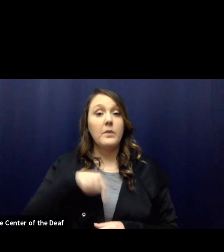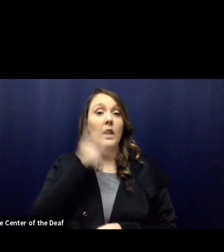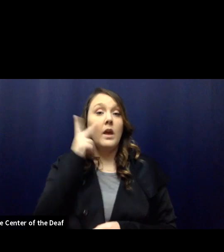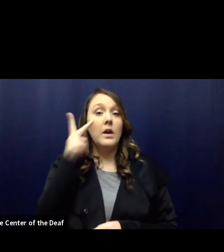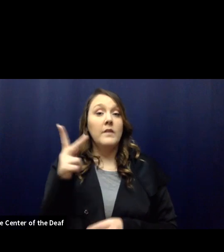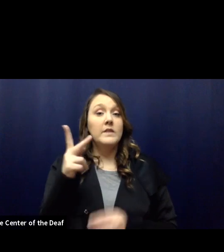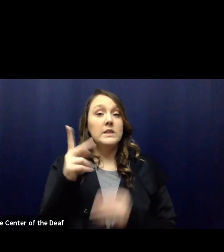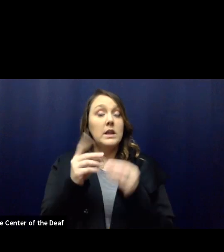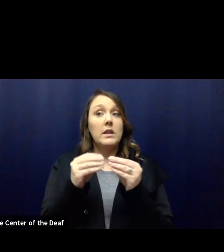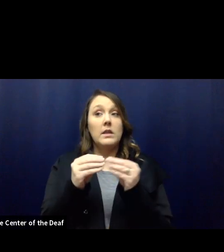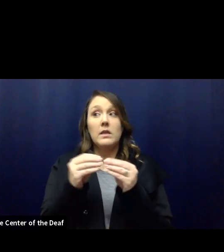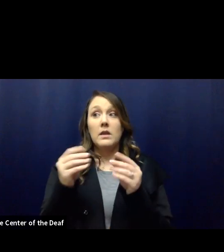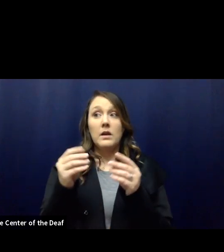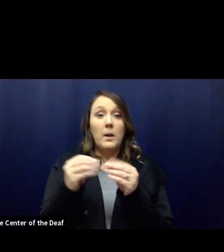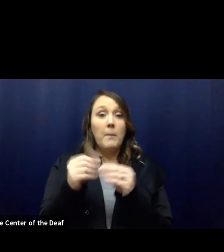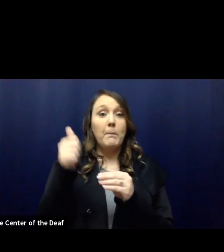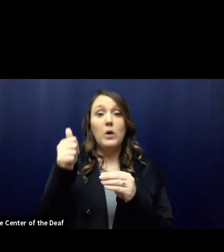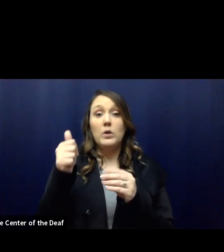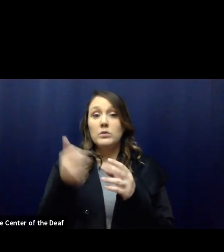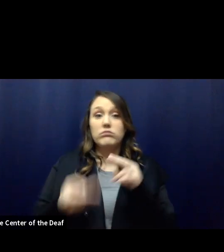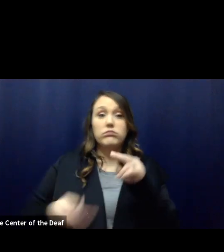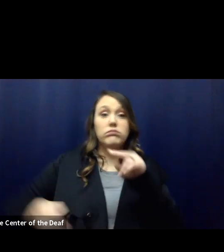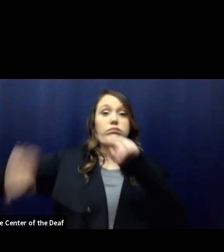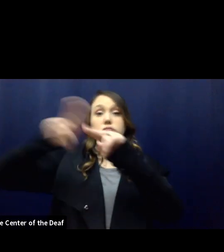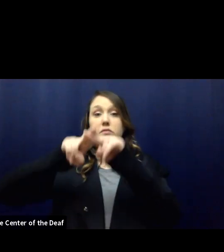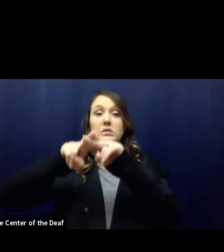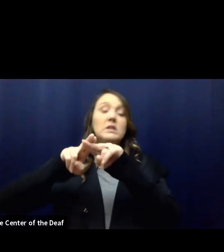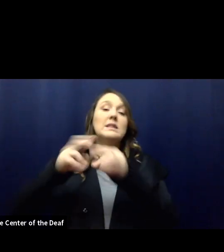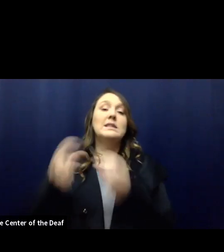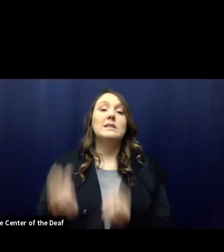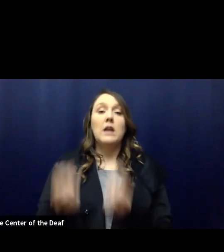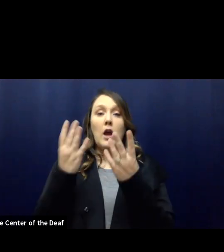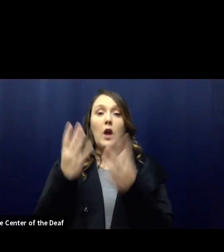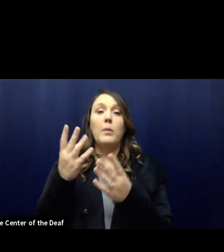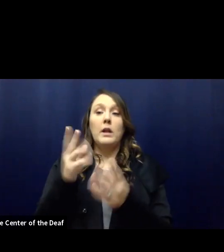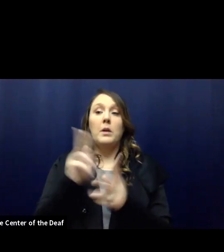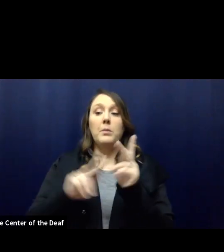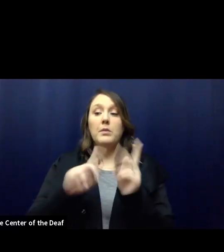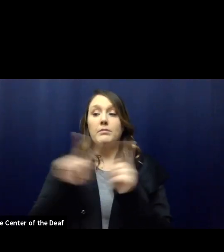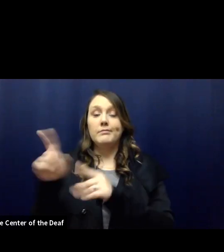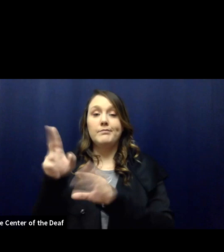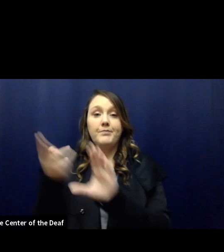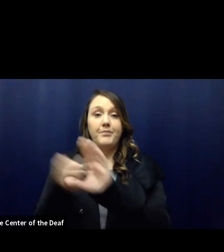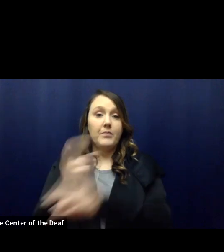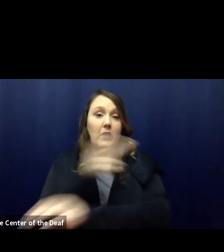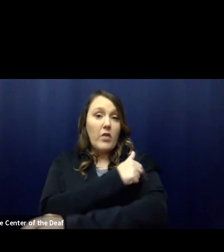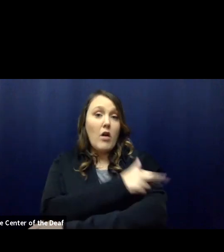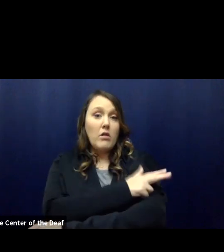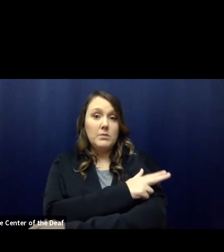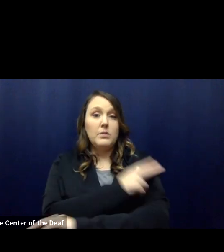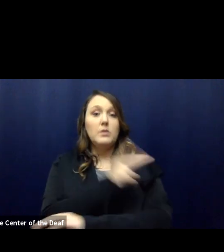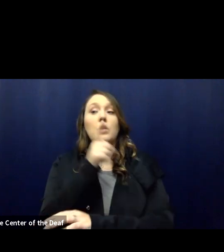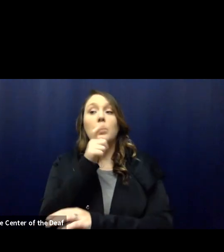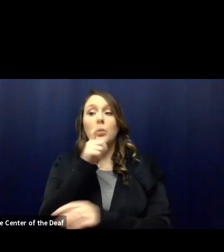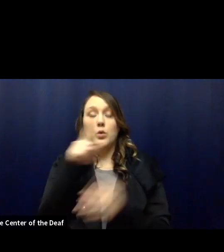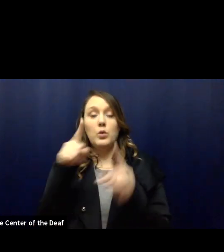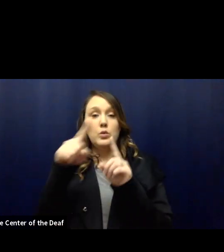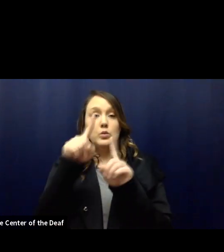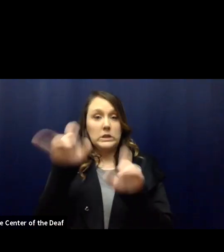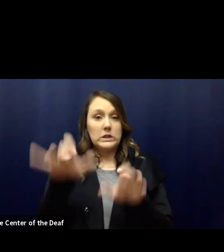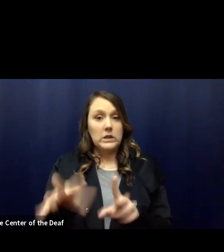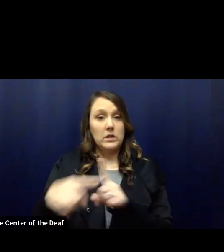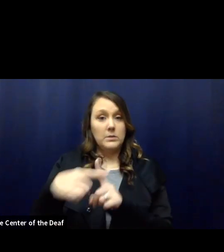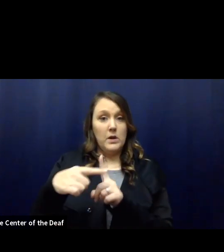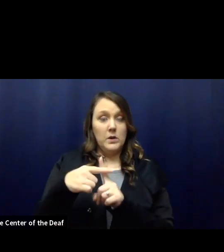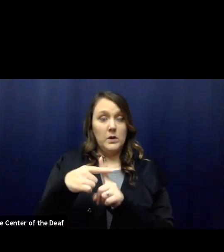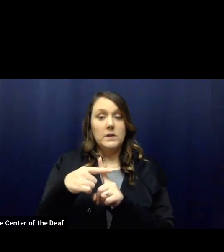the most dramatic increase has been the significant increase in the number of hospitalizations of those who have tested positive. Since I was last